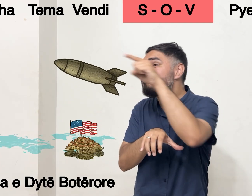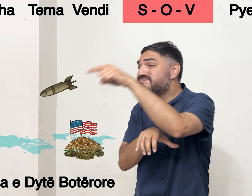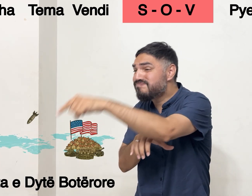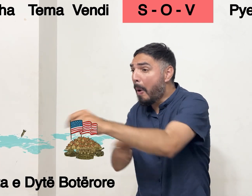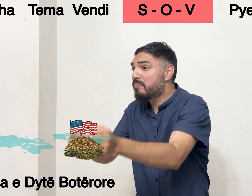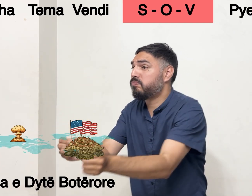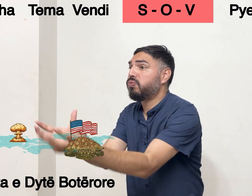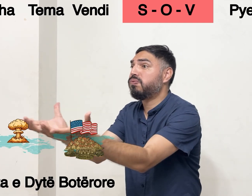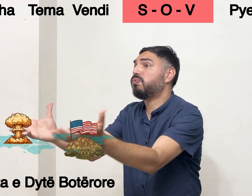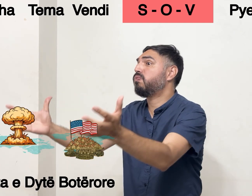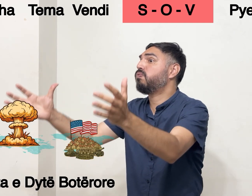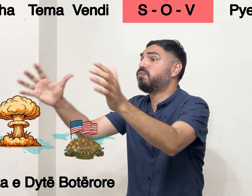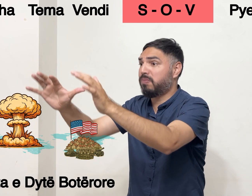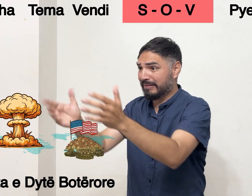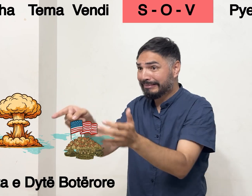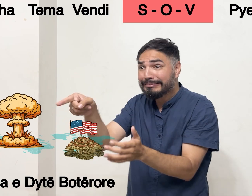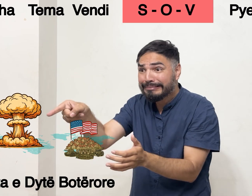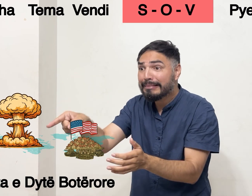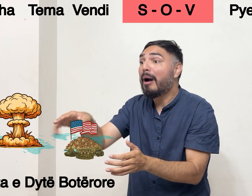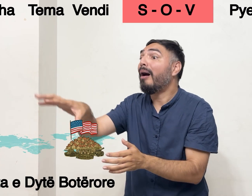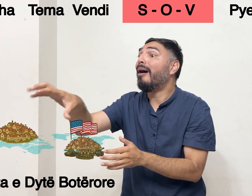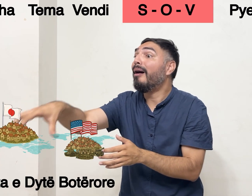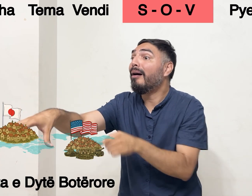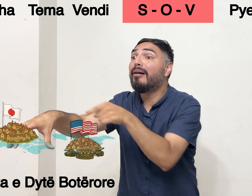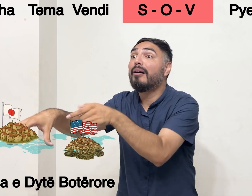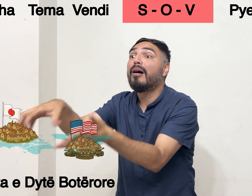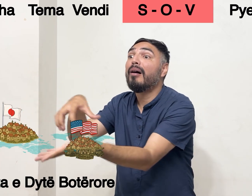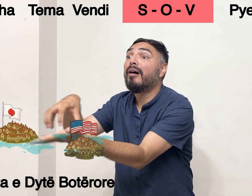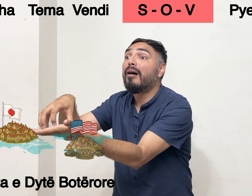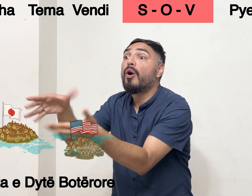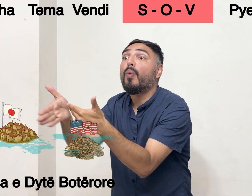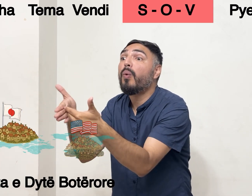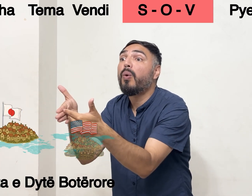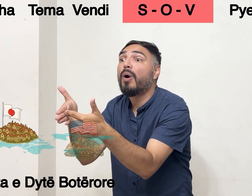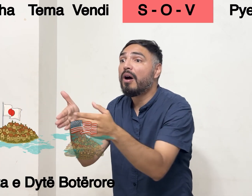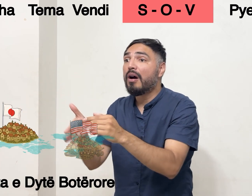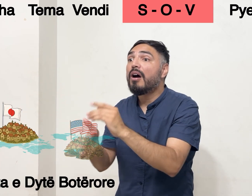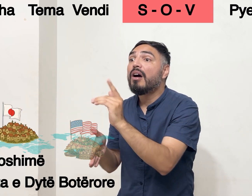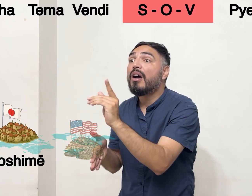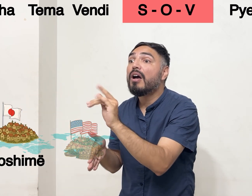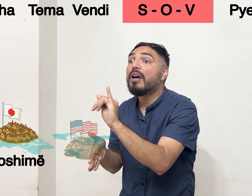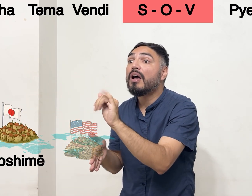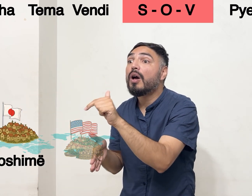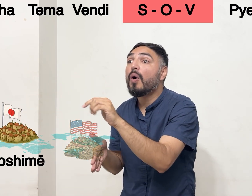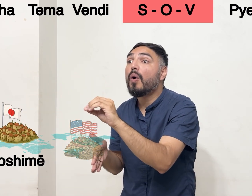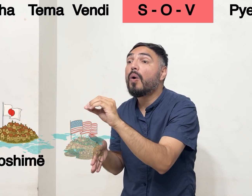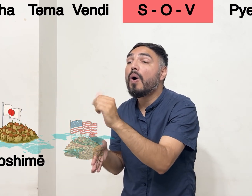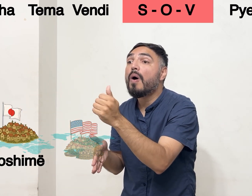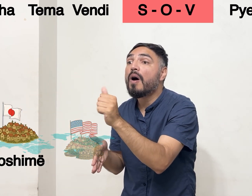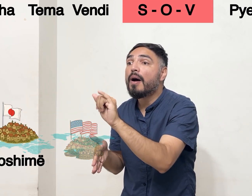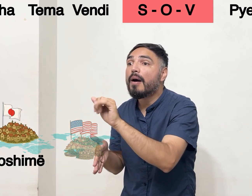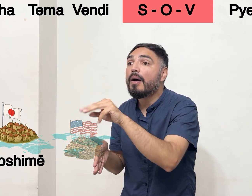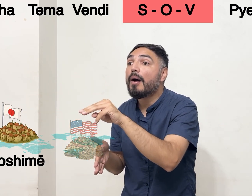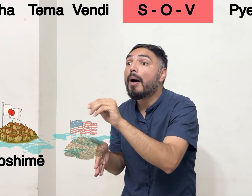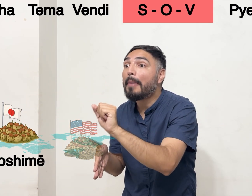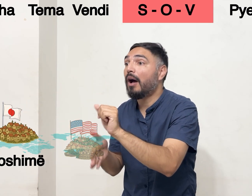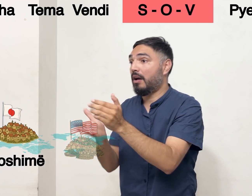States dropped a bomb that exploded. And that happened in a place, in a city called